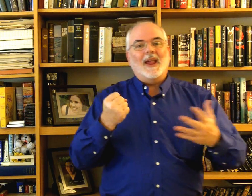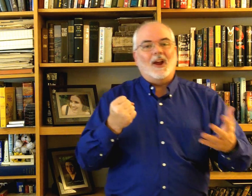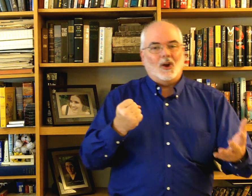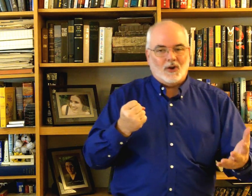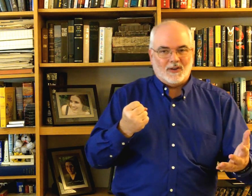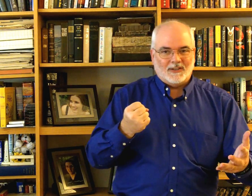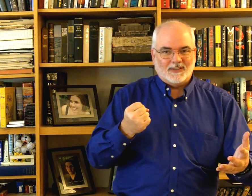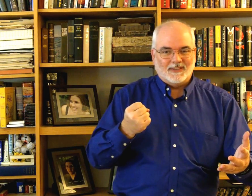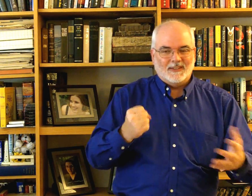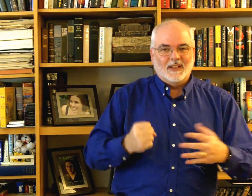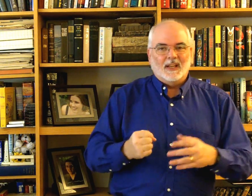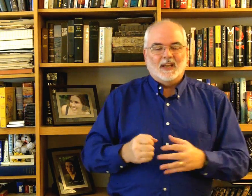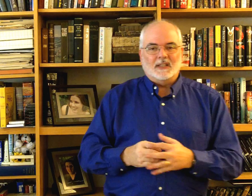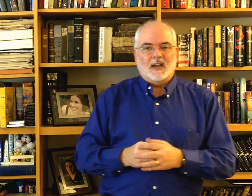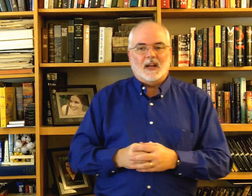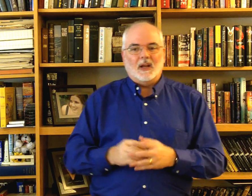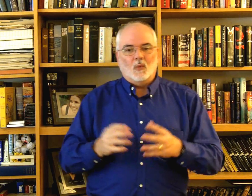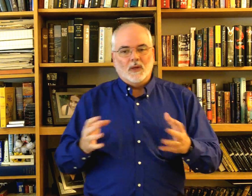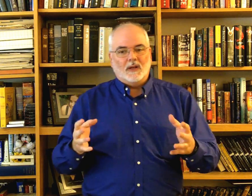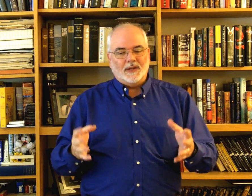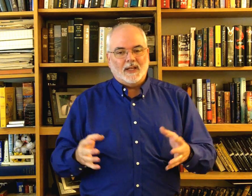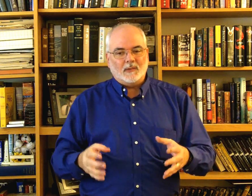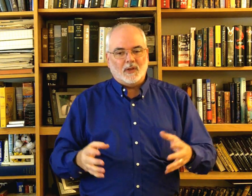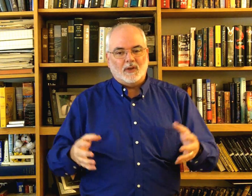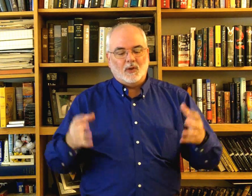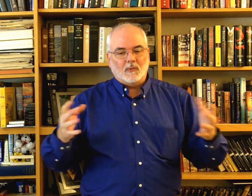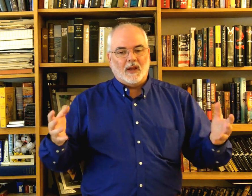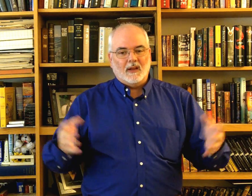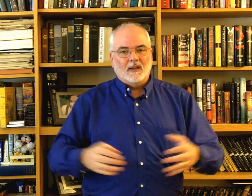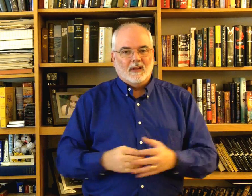heir. It's kind of like a will and testament.